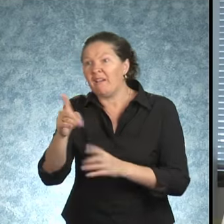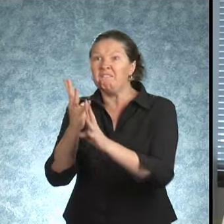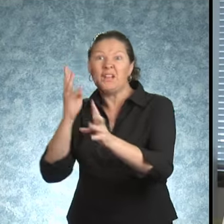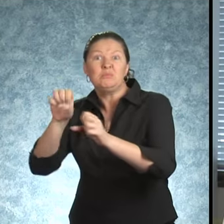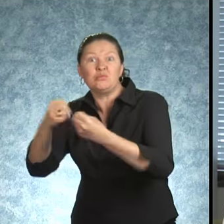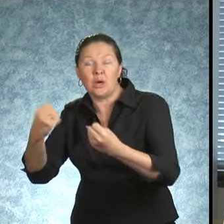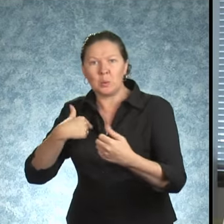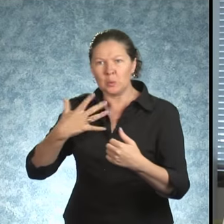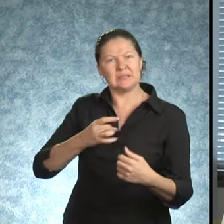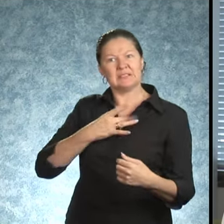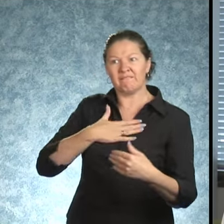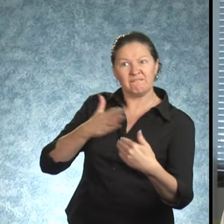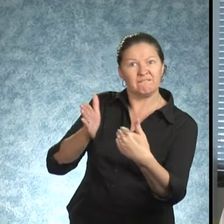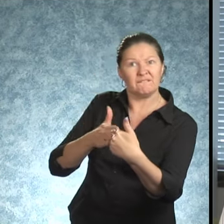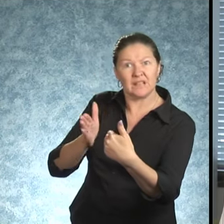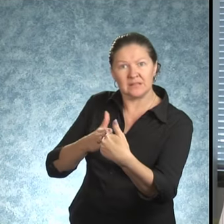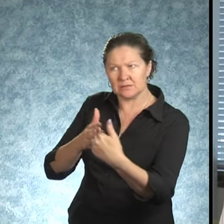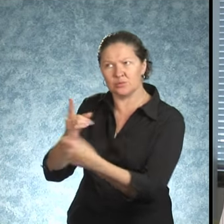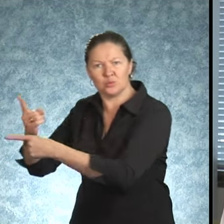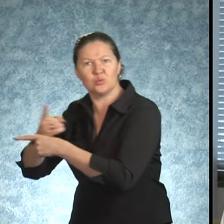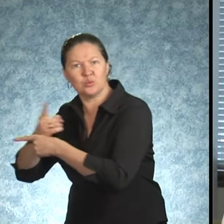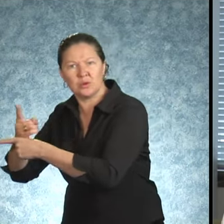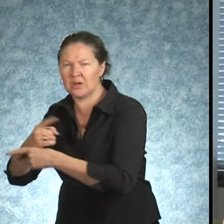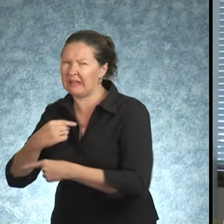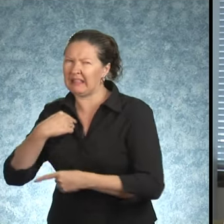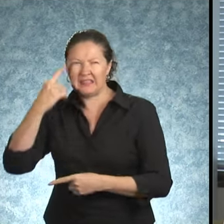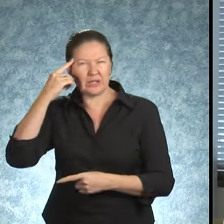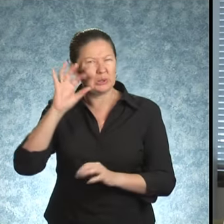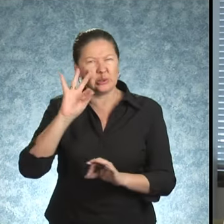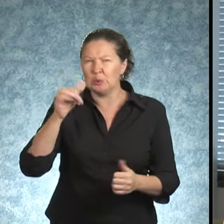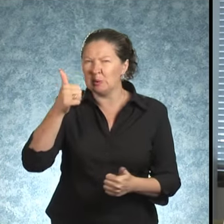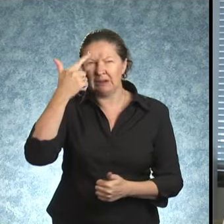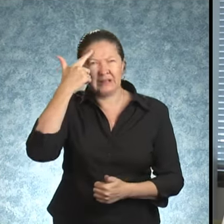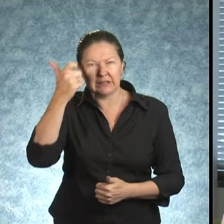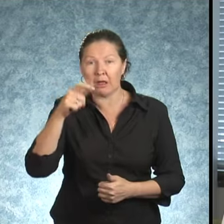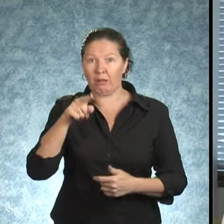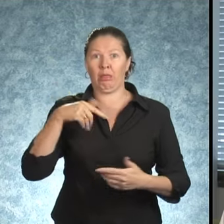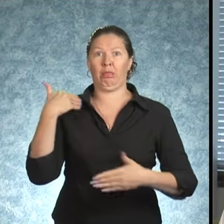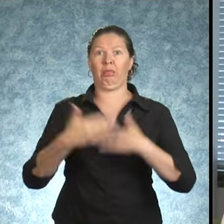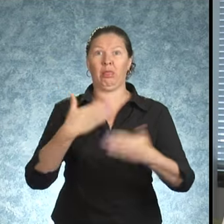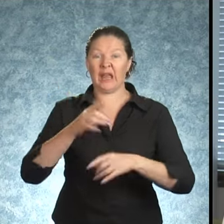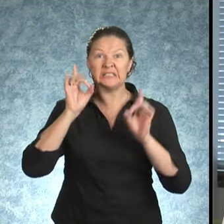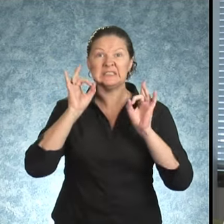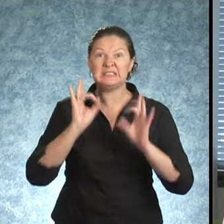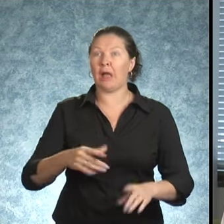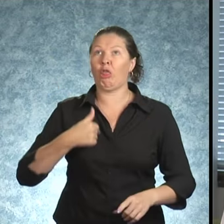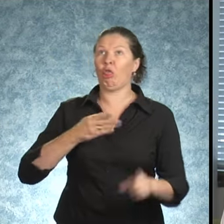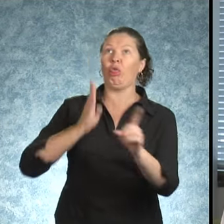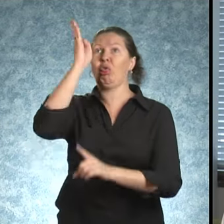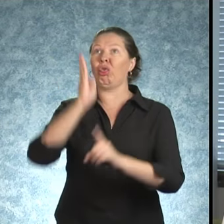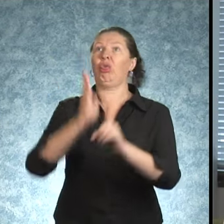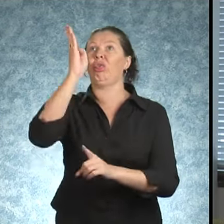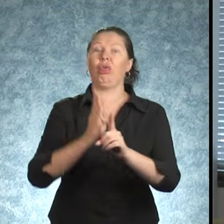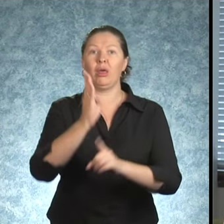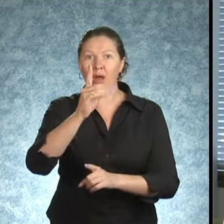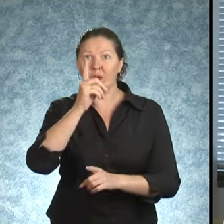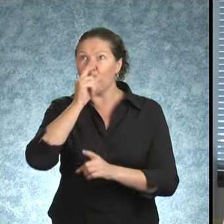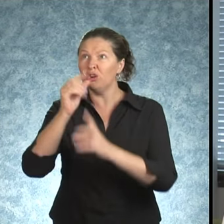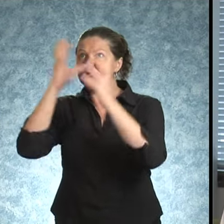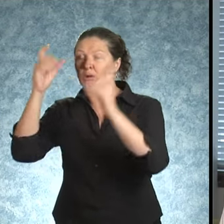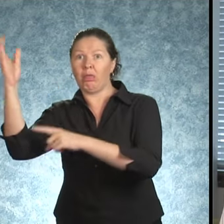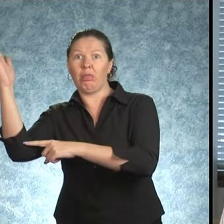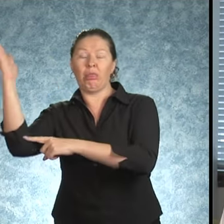repair the fence yourself. But I wouldn't think it would be a good idea to actually go ahead and just start hacking into your neighbour's tree.